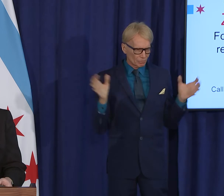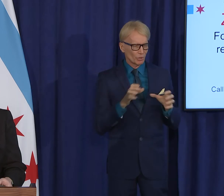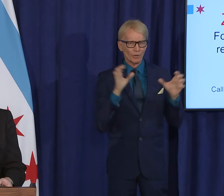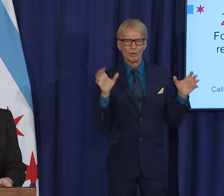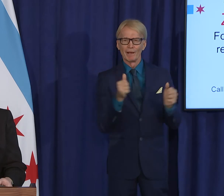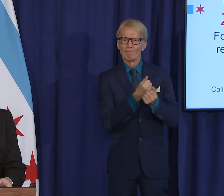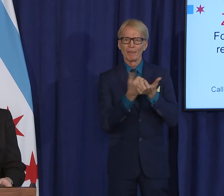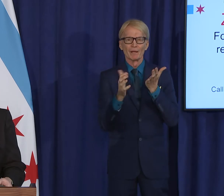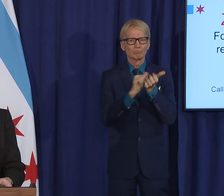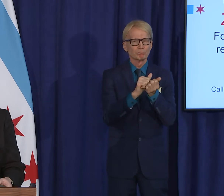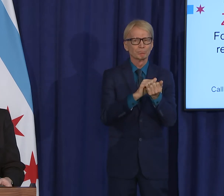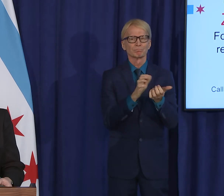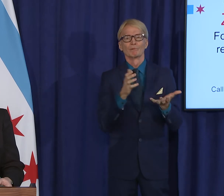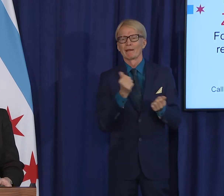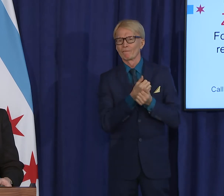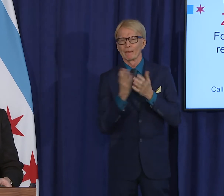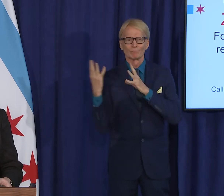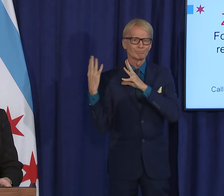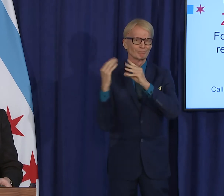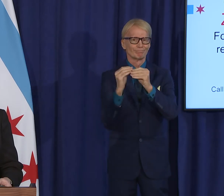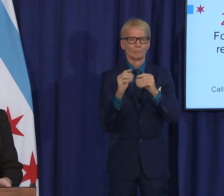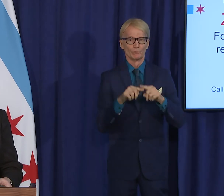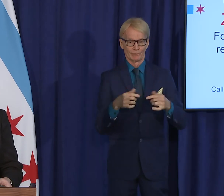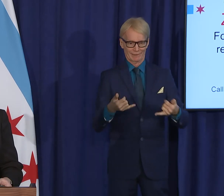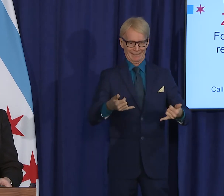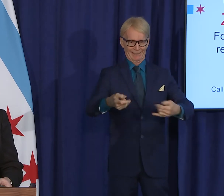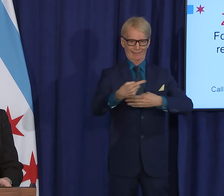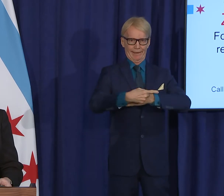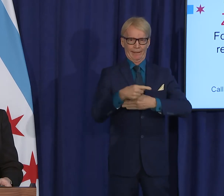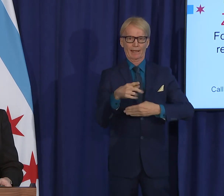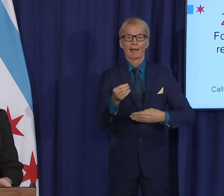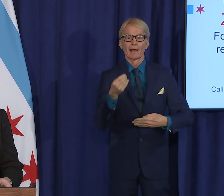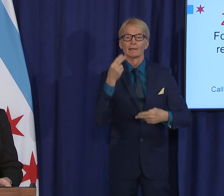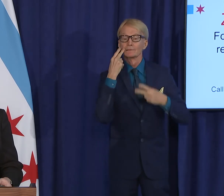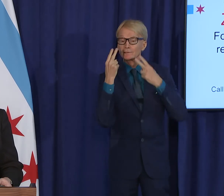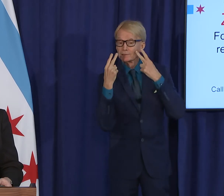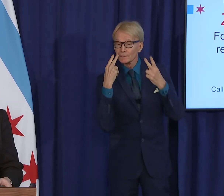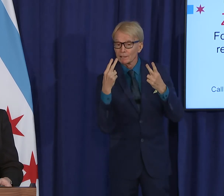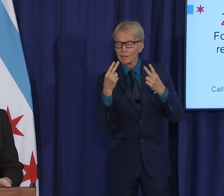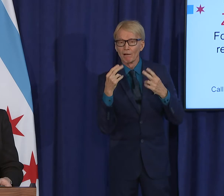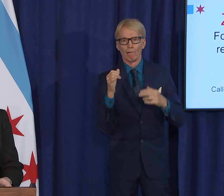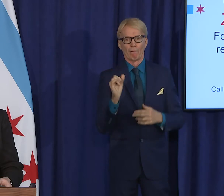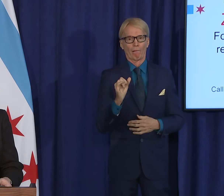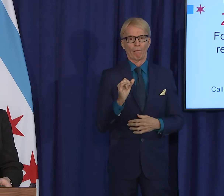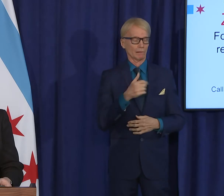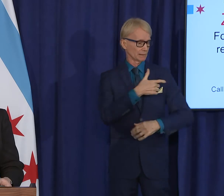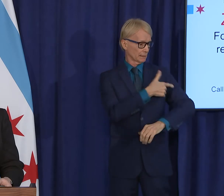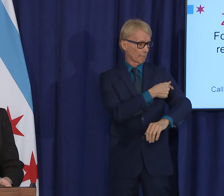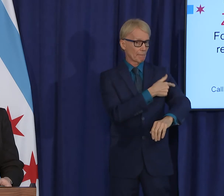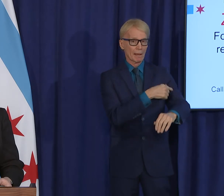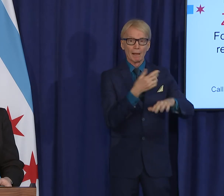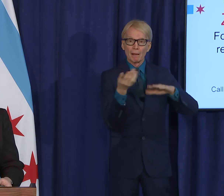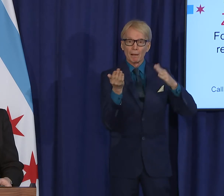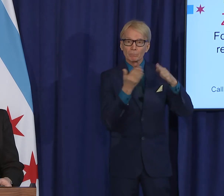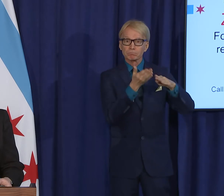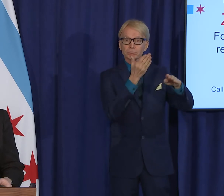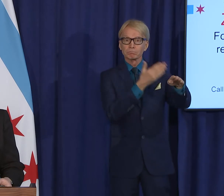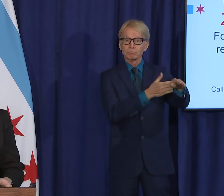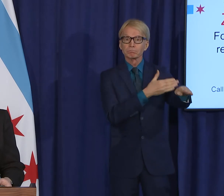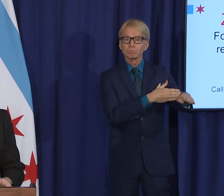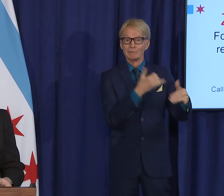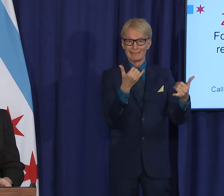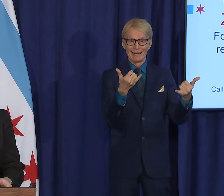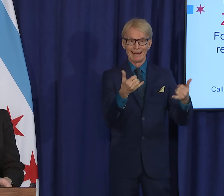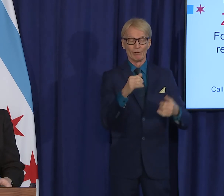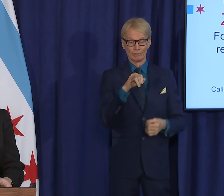this far, and because we've continued to see very, very good demand for this vaccine. With J&J